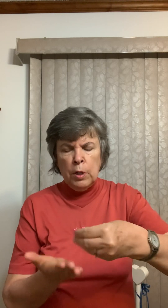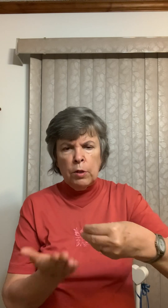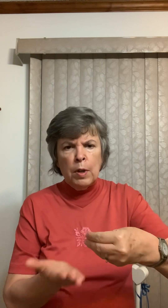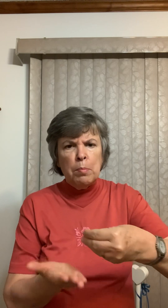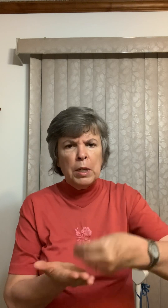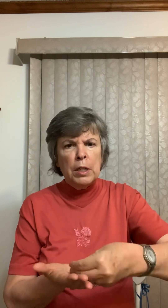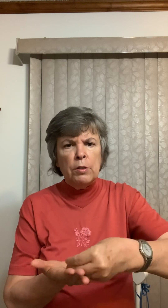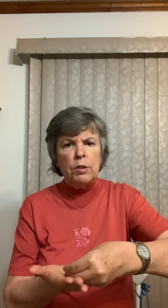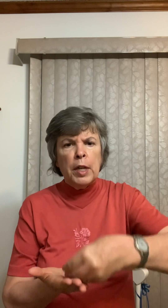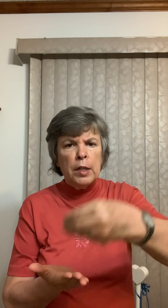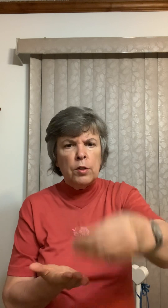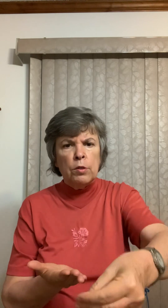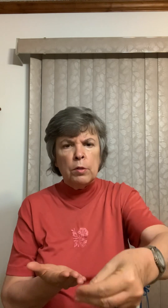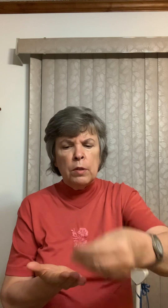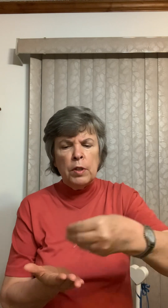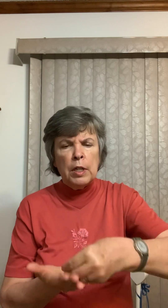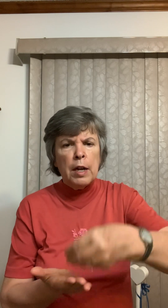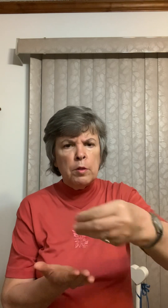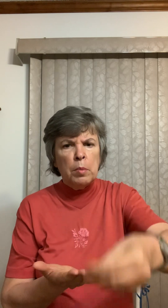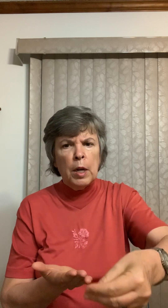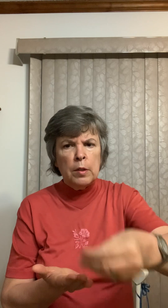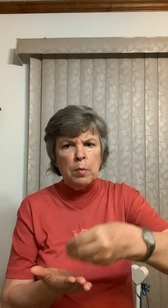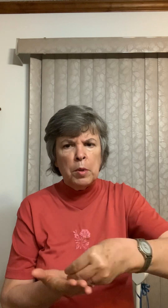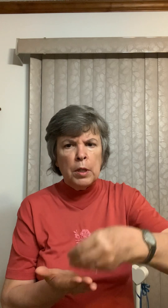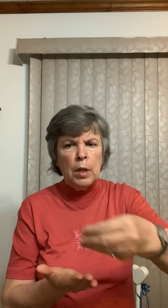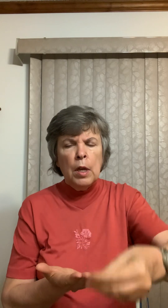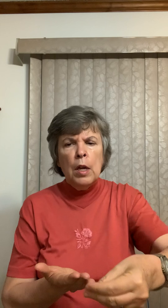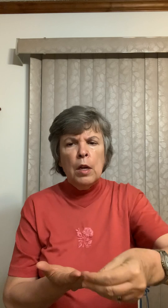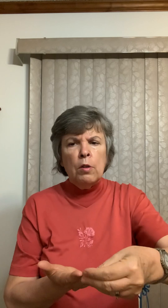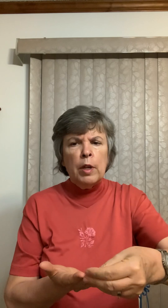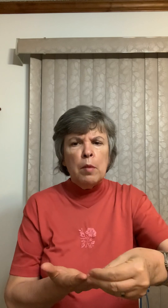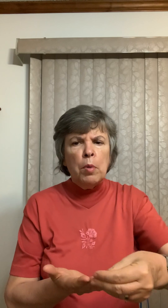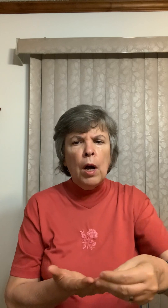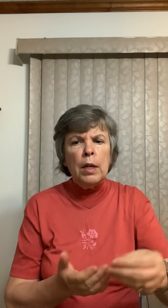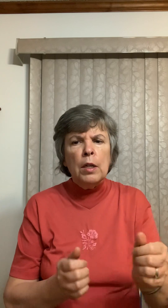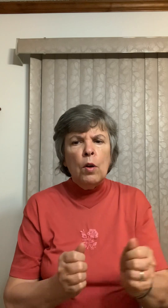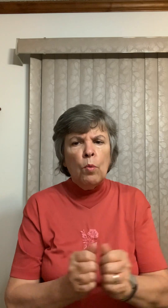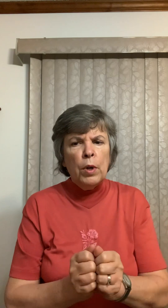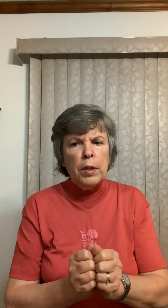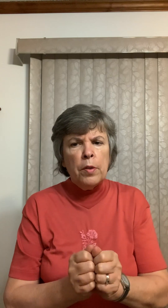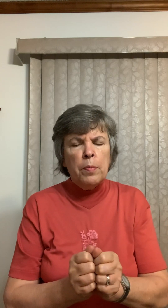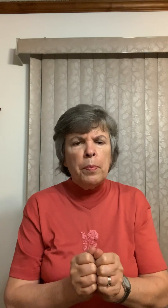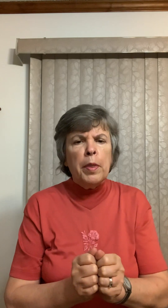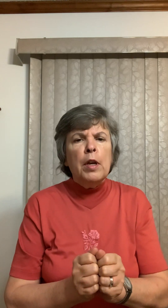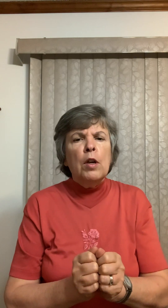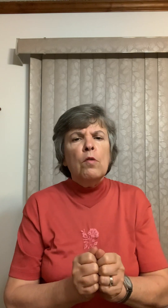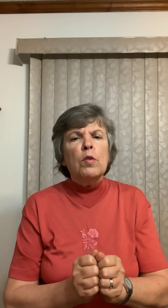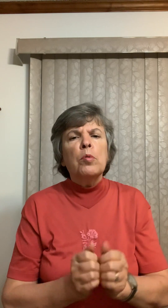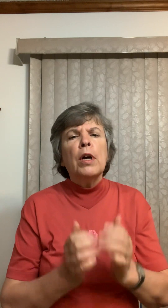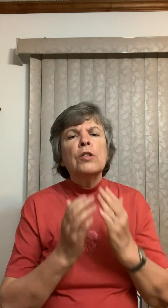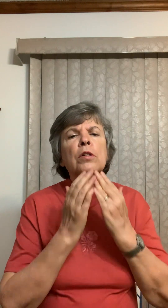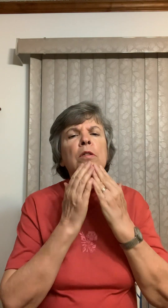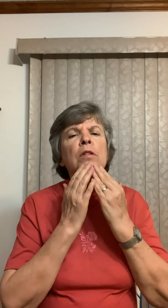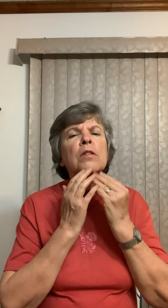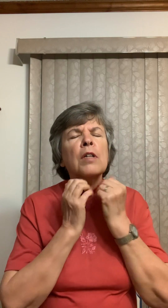you've got money here in your hand and you're giving it out. You're buying something. Okay. Bought with, for precious, it's kind of